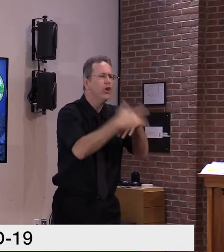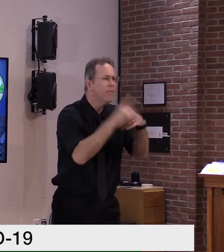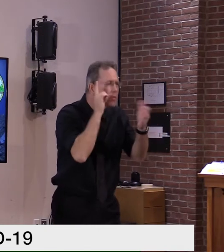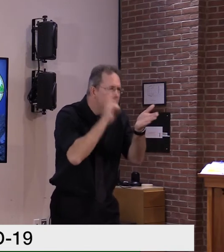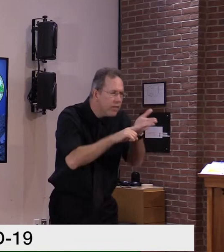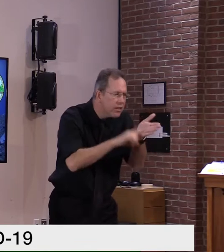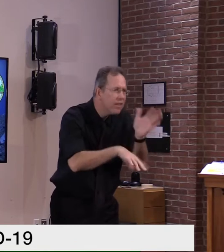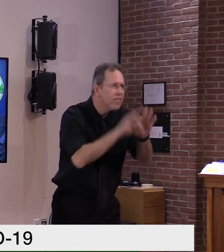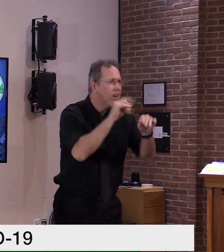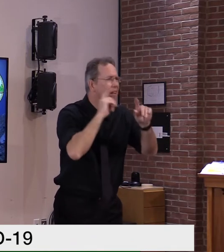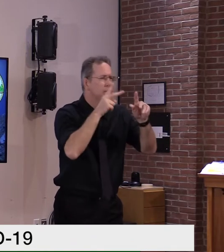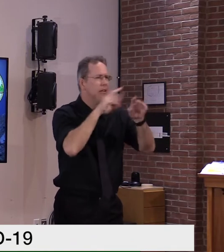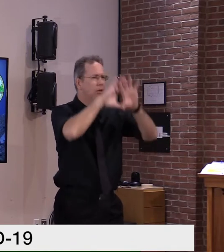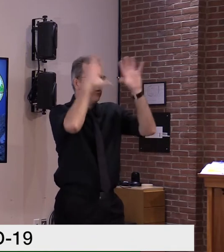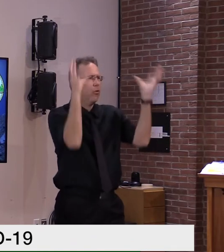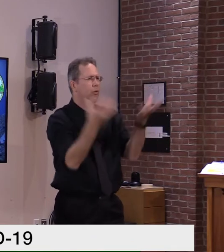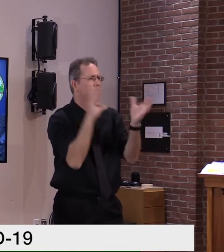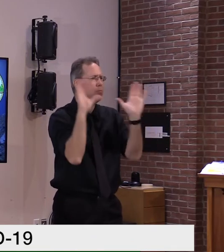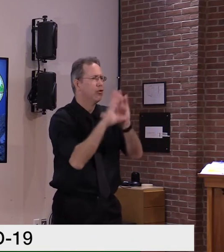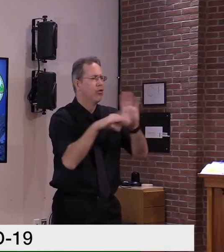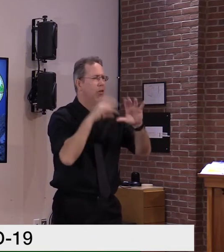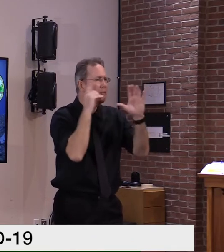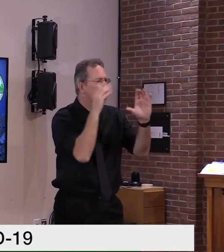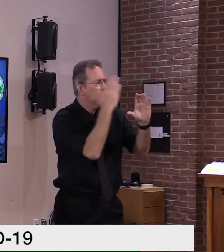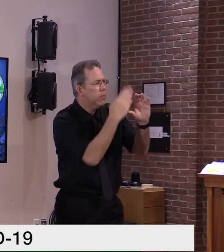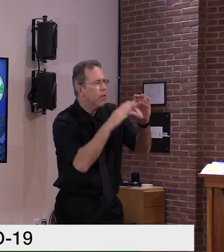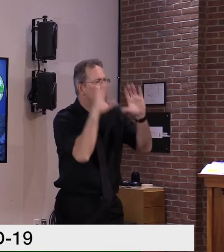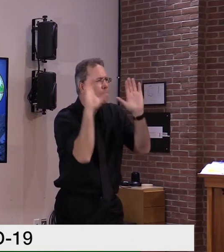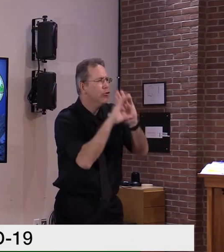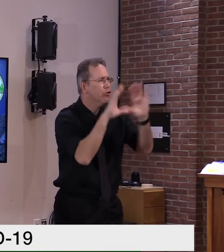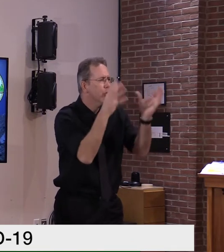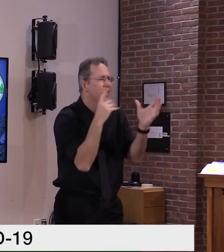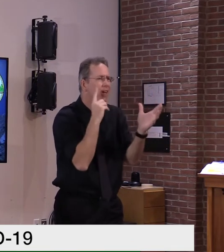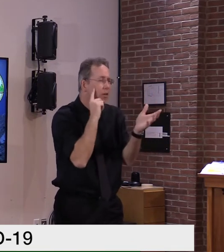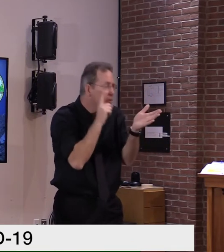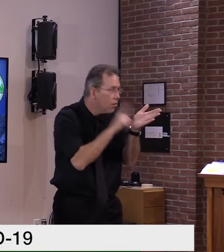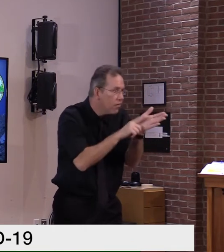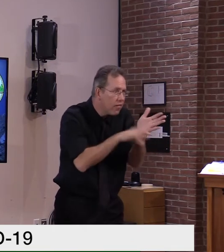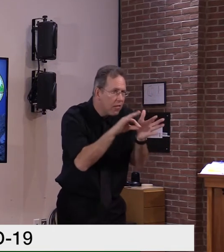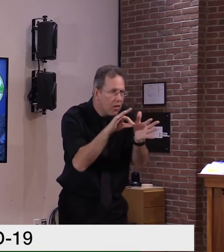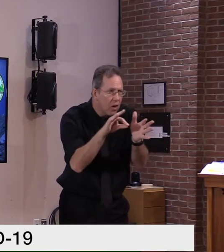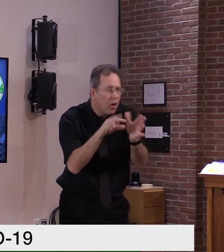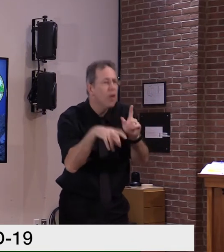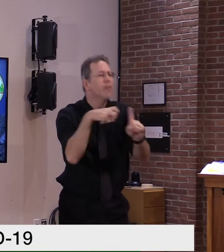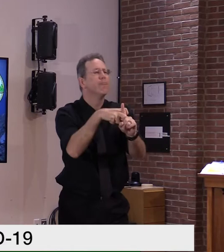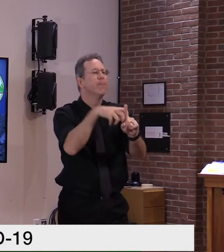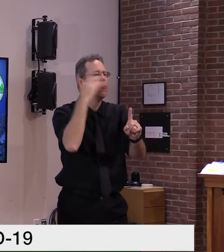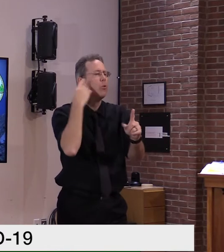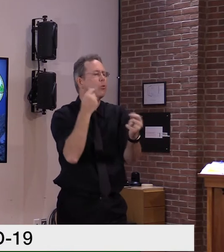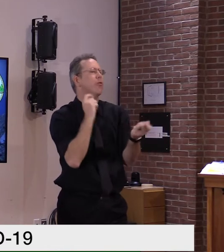if there's things that need to be done, we'll do them. Is that